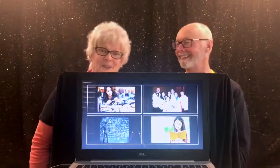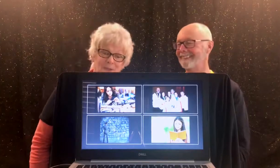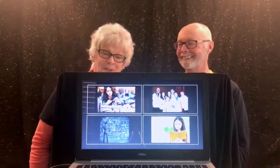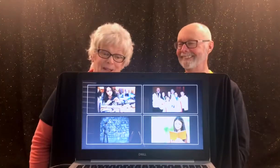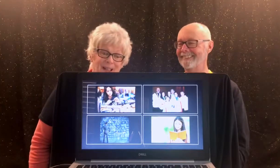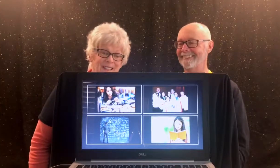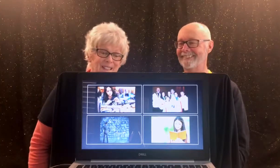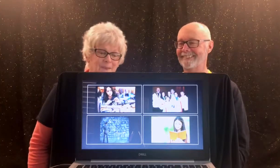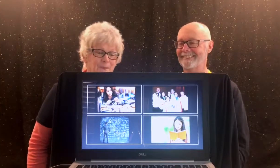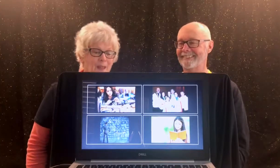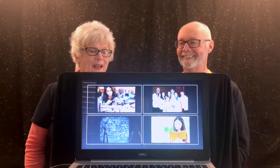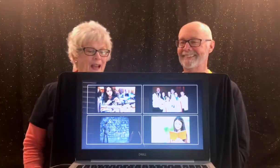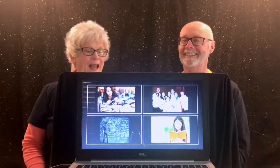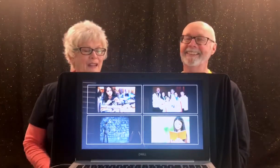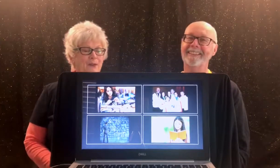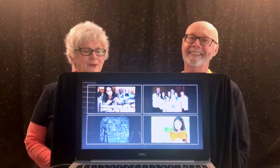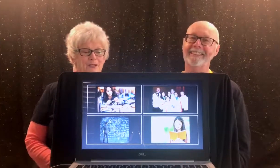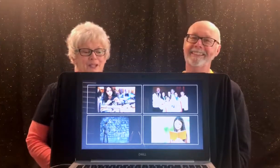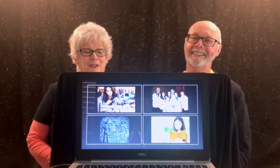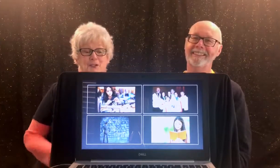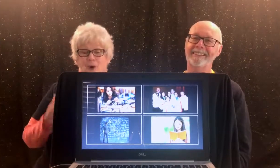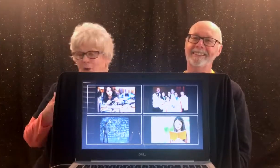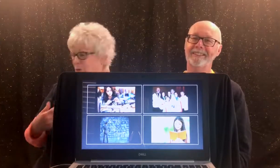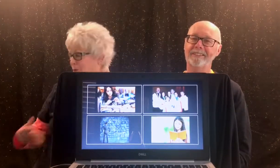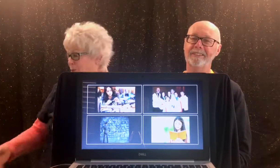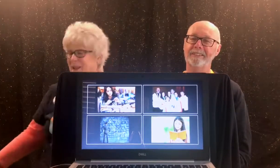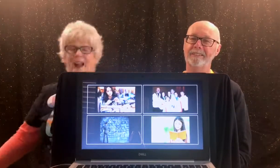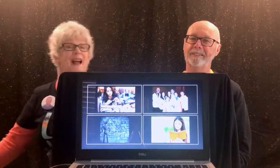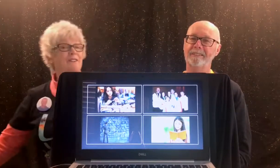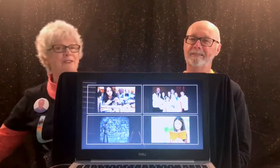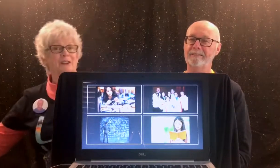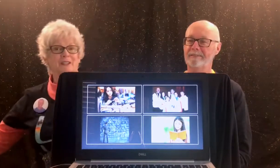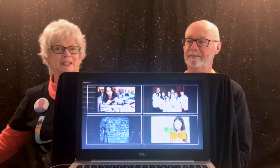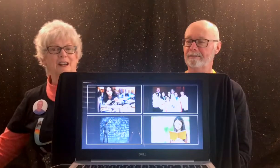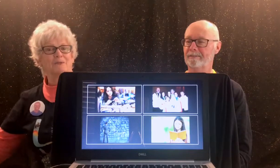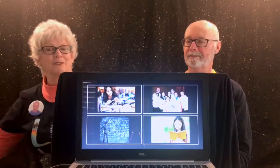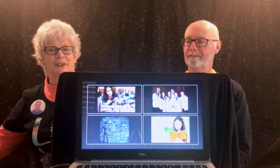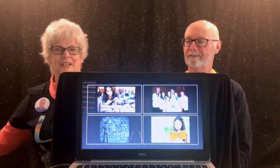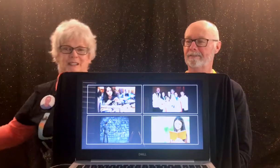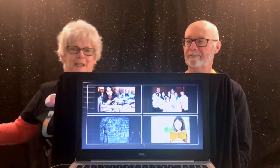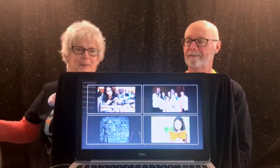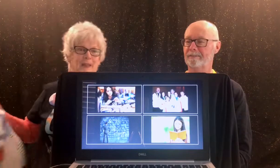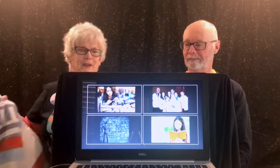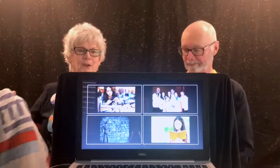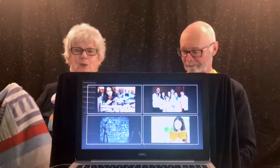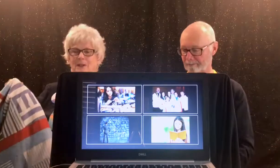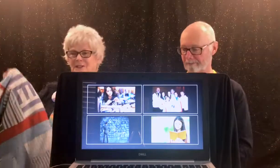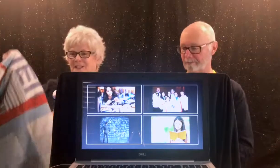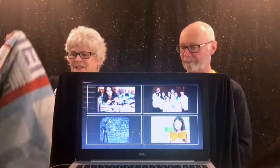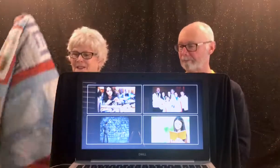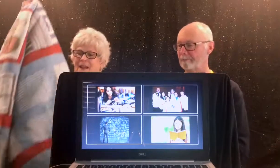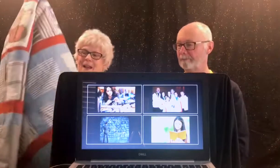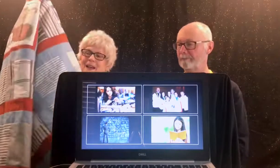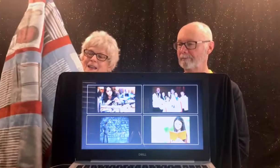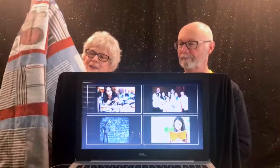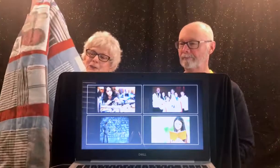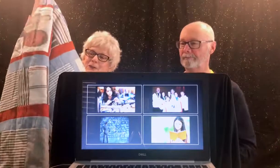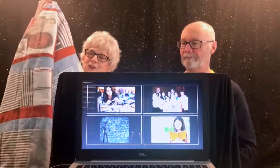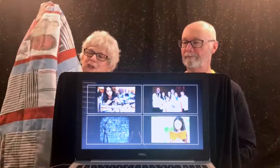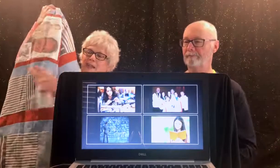or not. I don't sew, but I found it comforting to make a quilt. I used